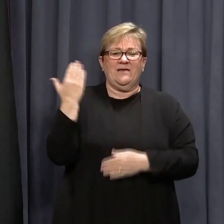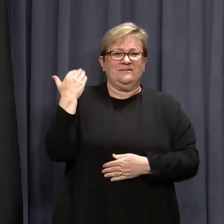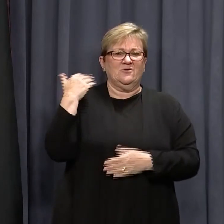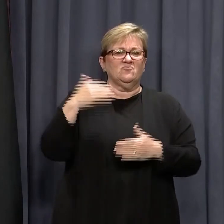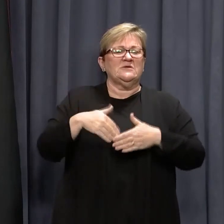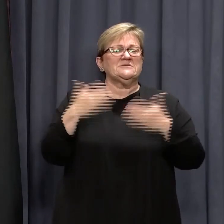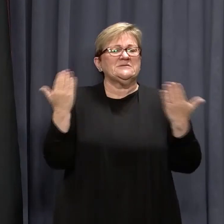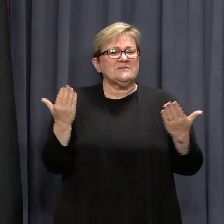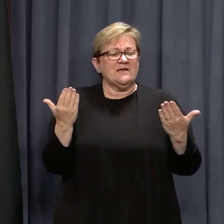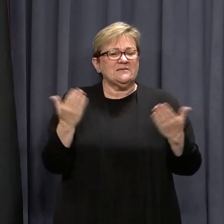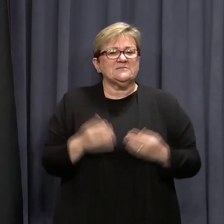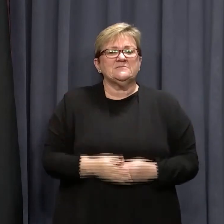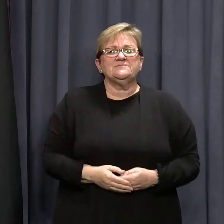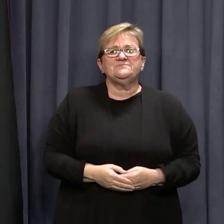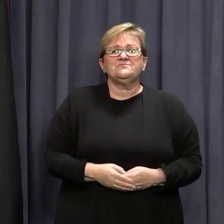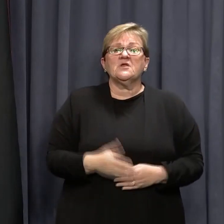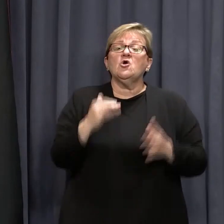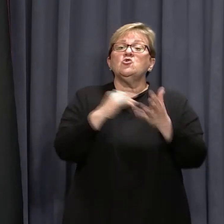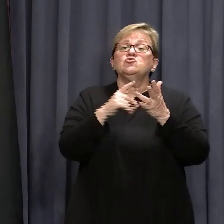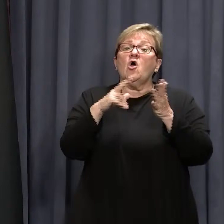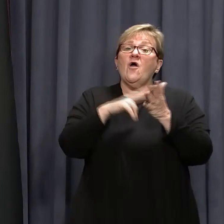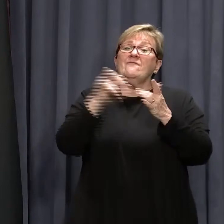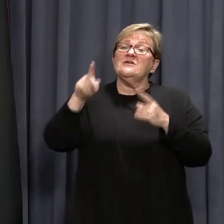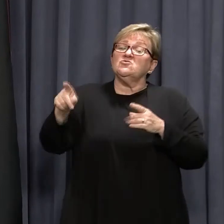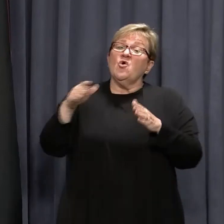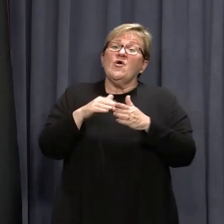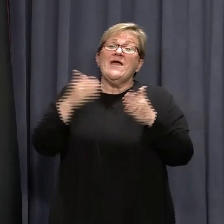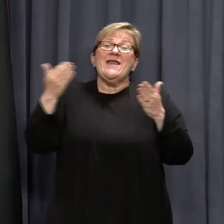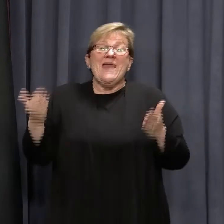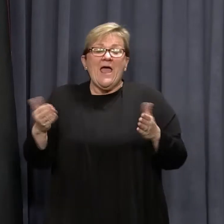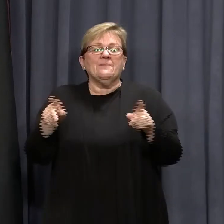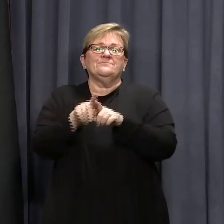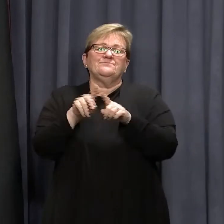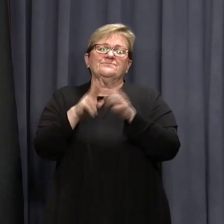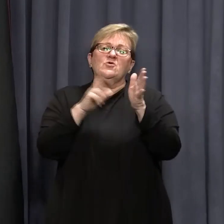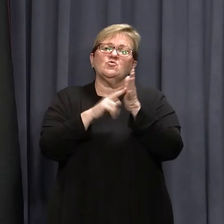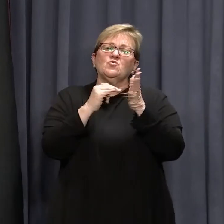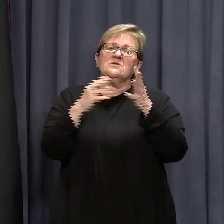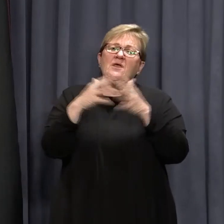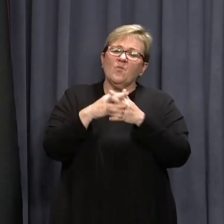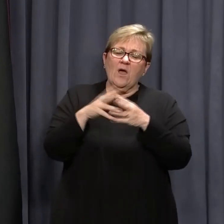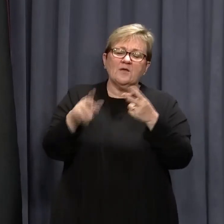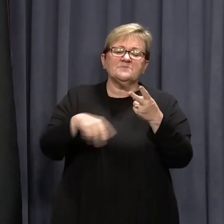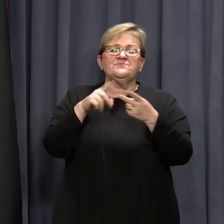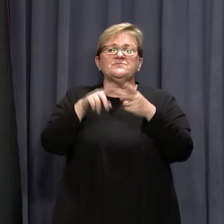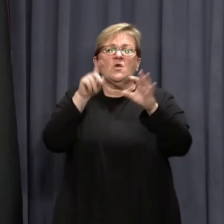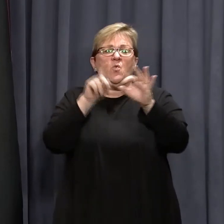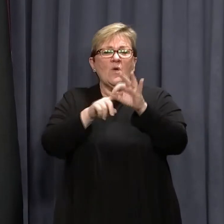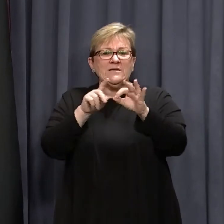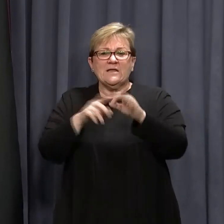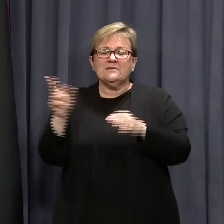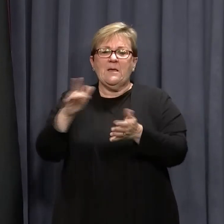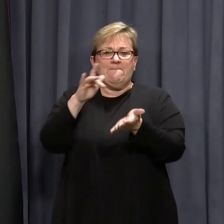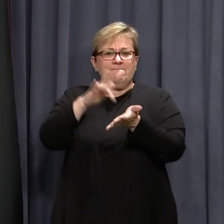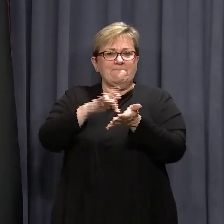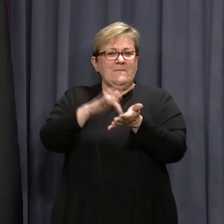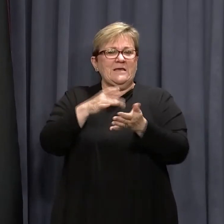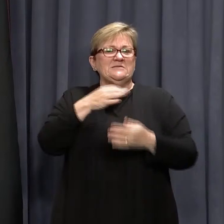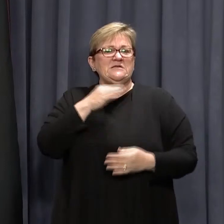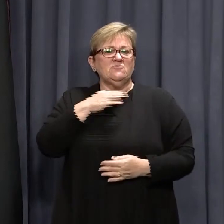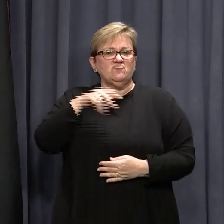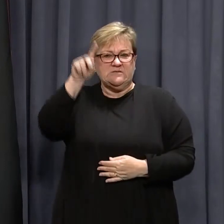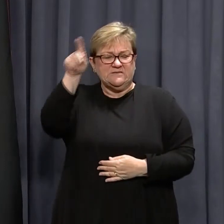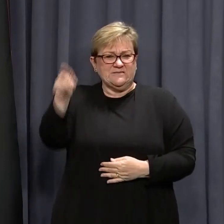days. So Victoria now joins New South Wales and Queensland as medium risk